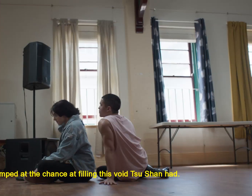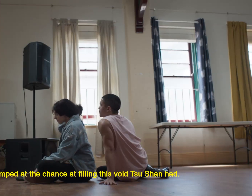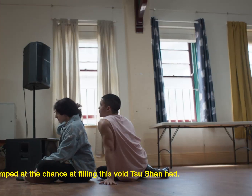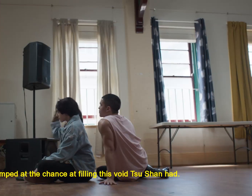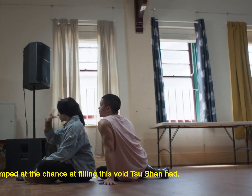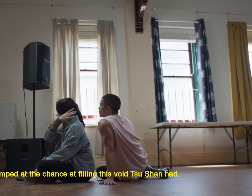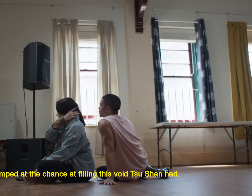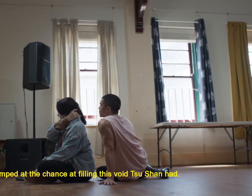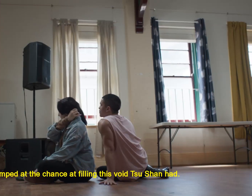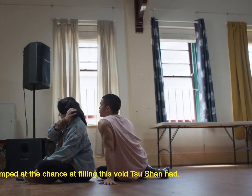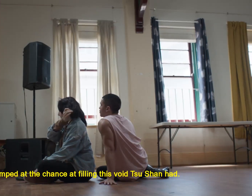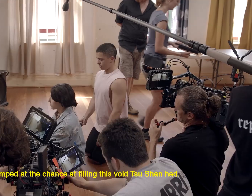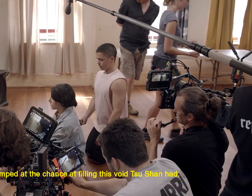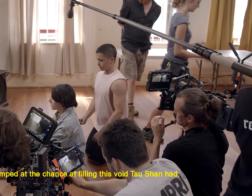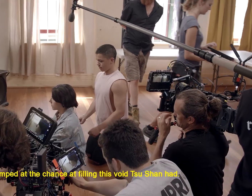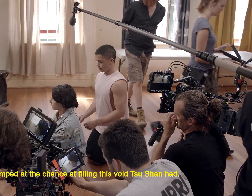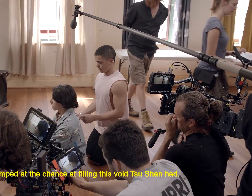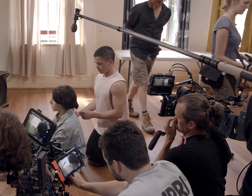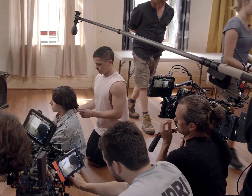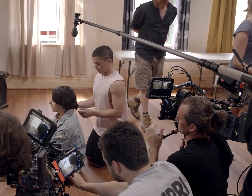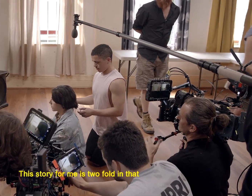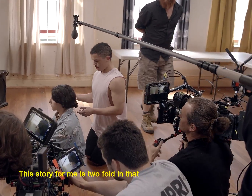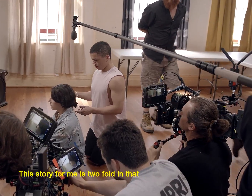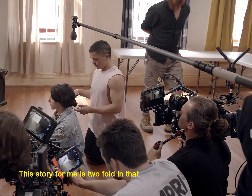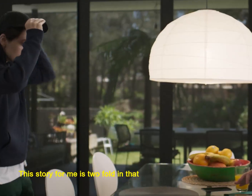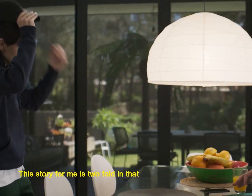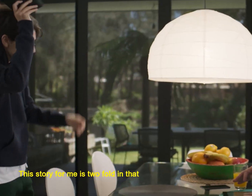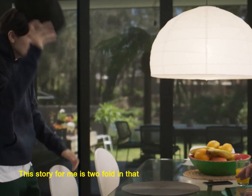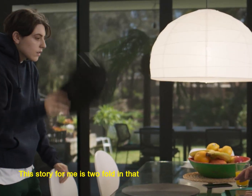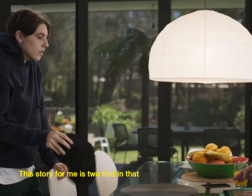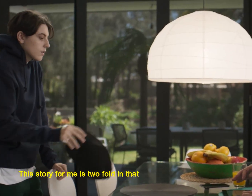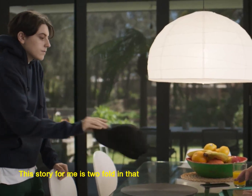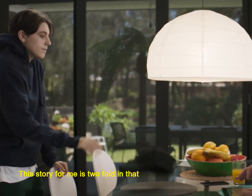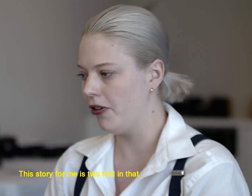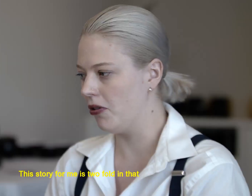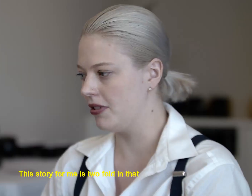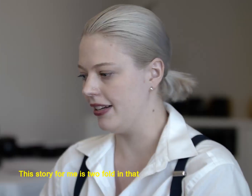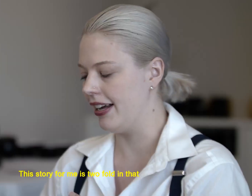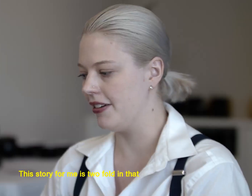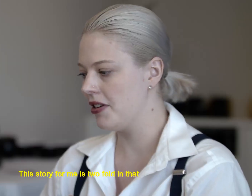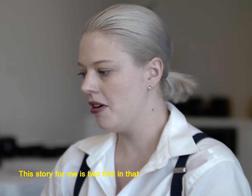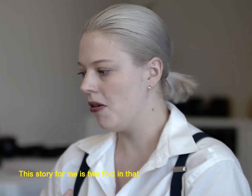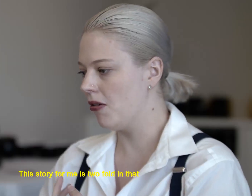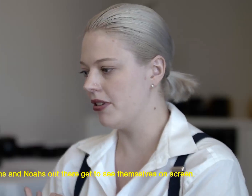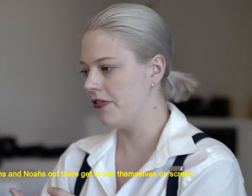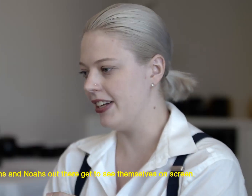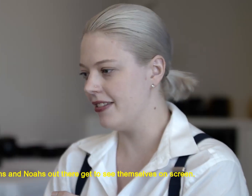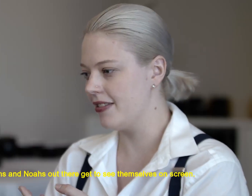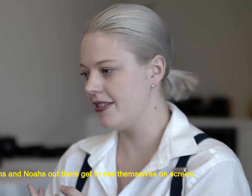the filling this void Sushan had this story for me is twofold in that all the Finns